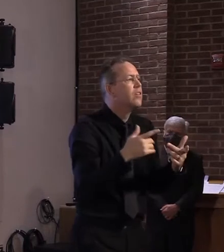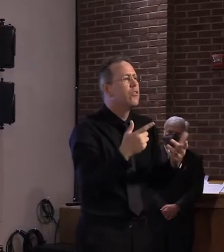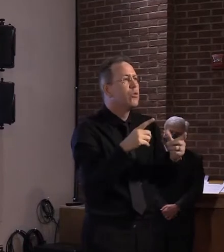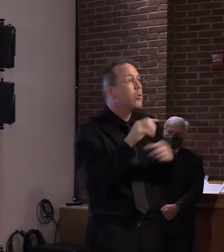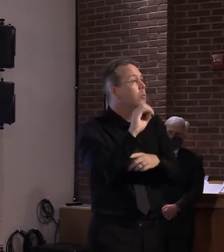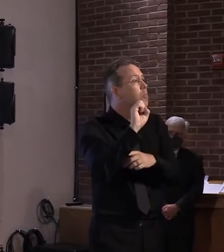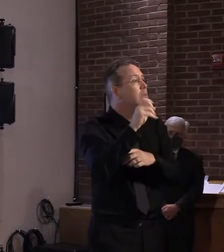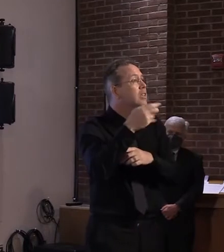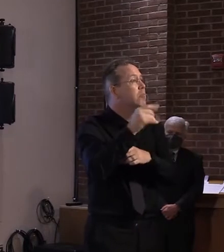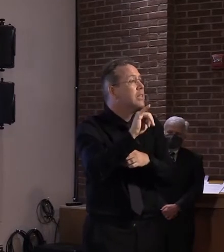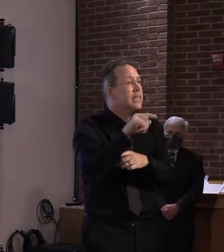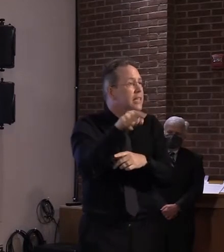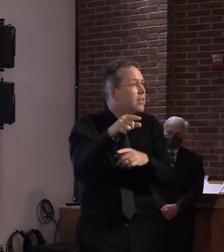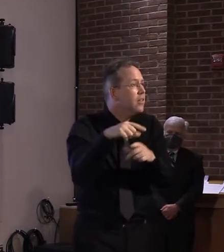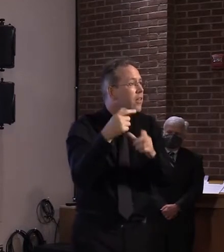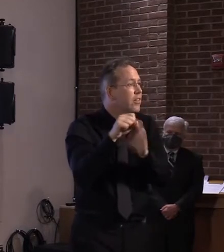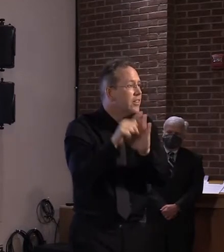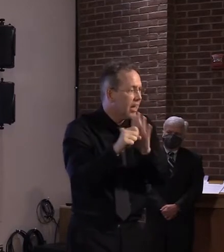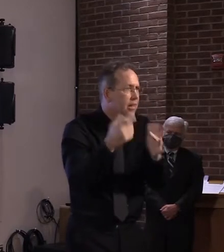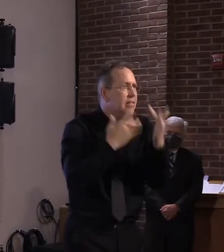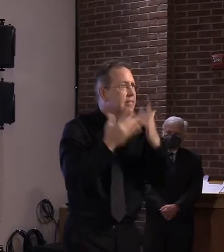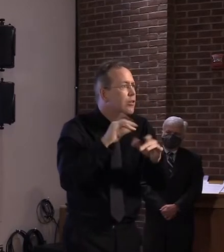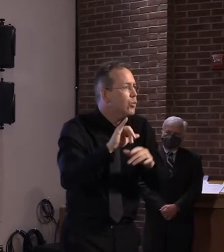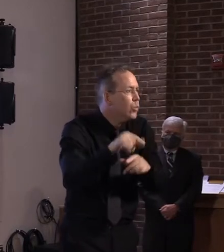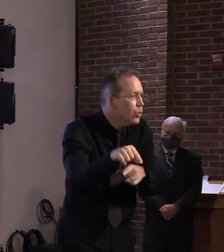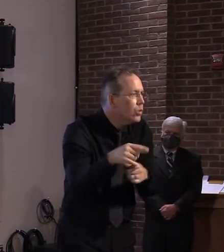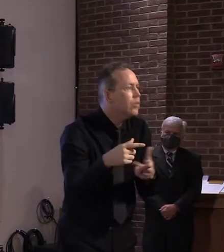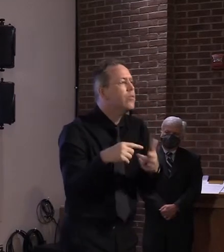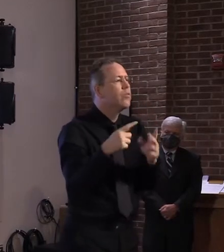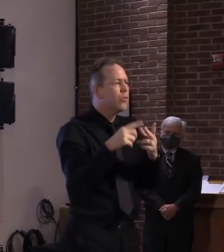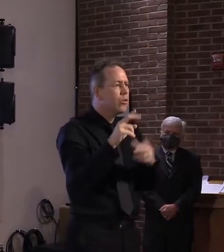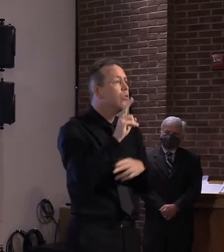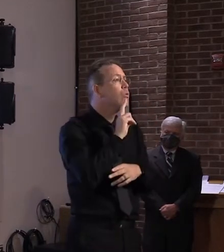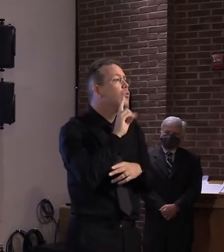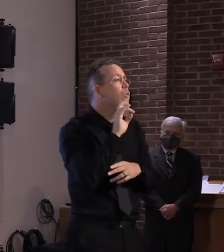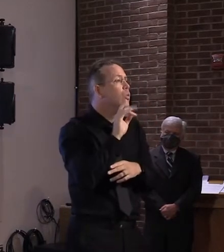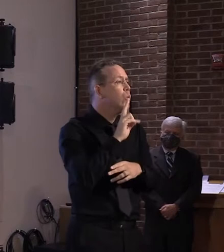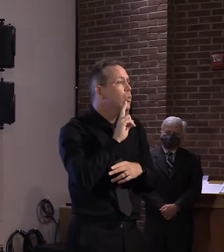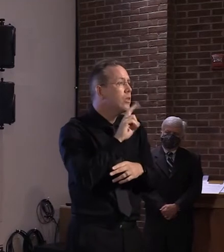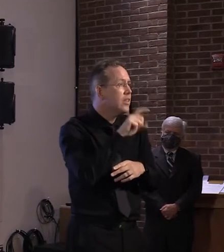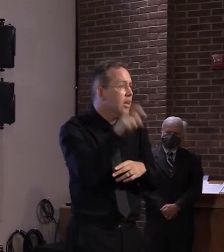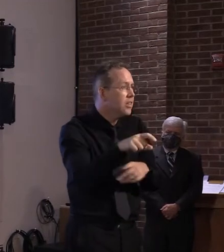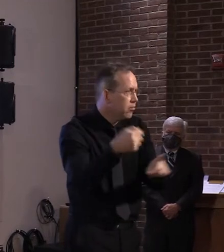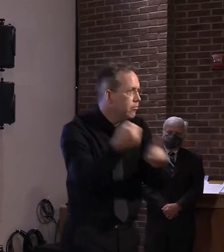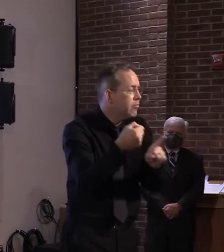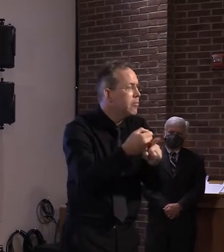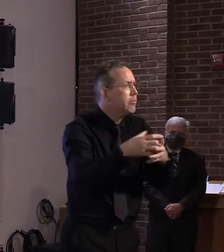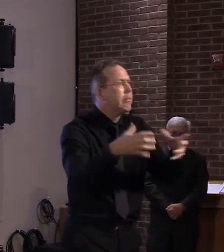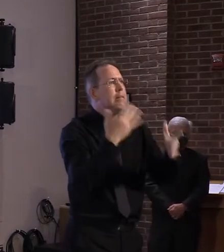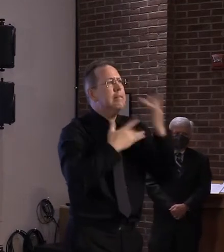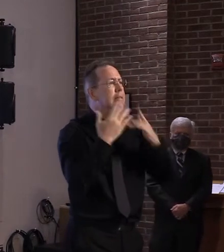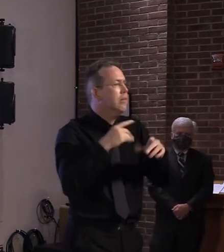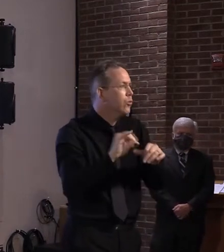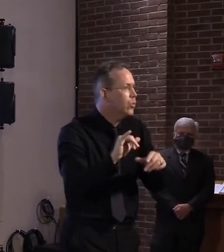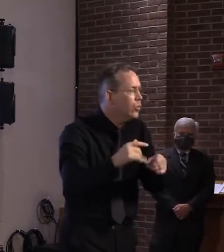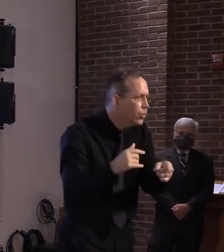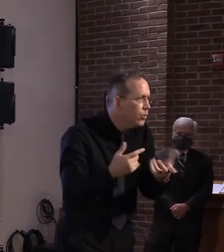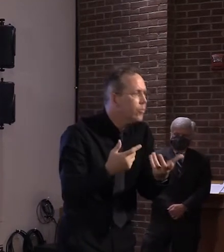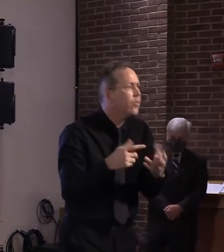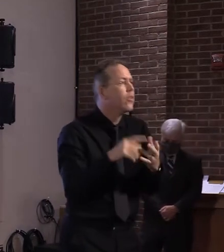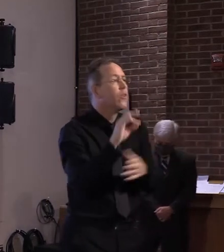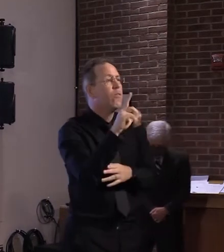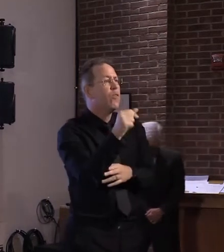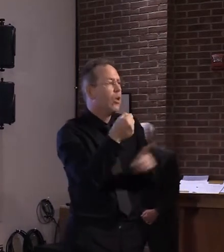And again, those under age 40 seem to account for half of the new cases in Florida and even a state like